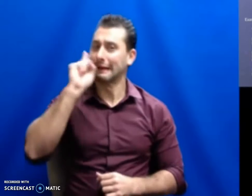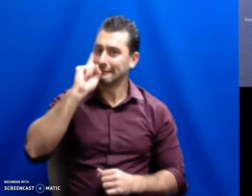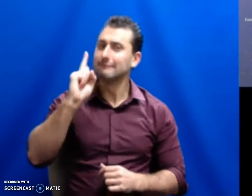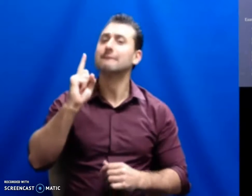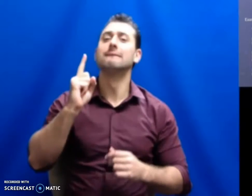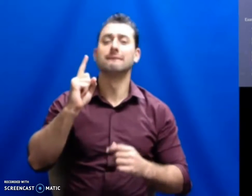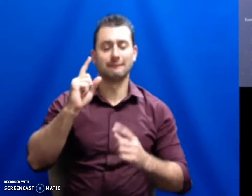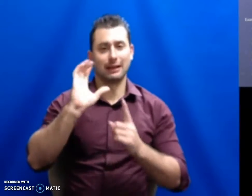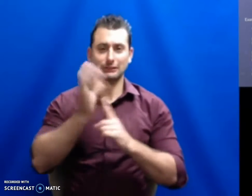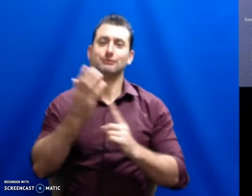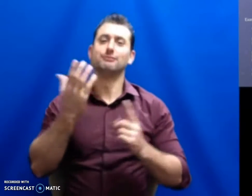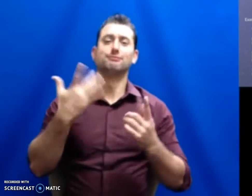awkwardly walks around them.